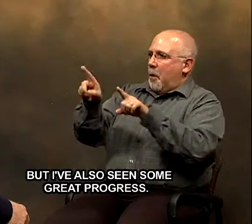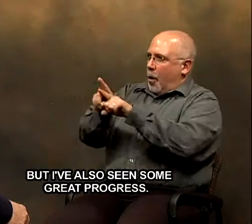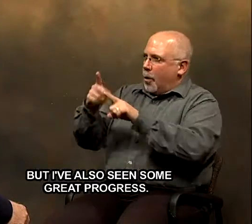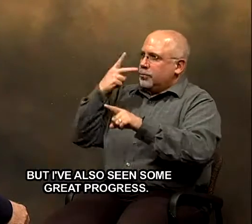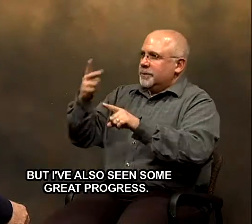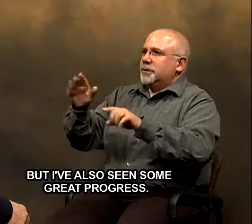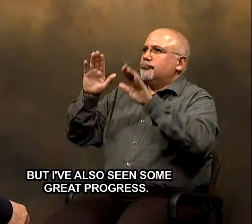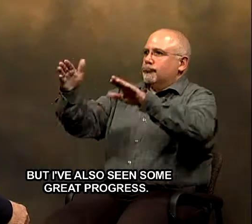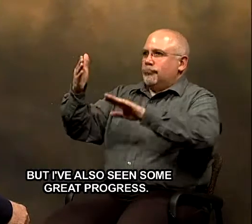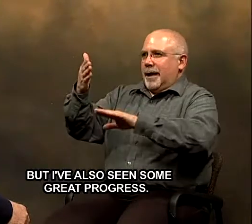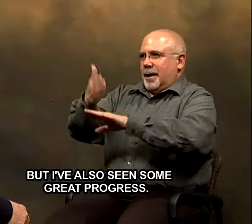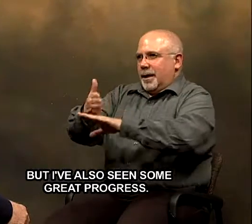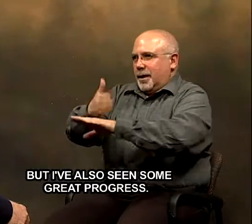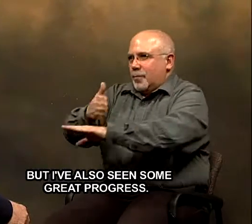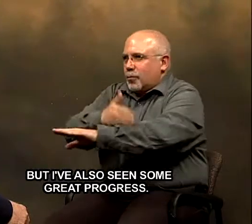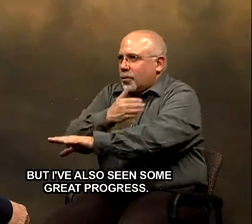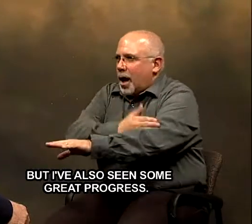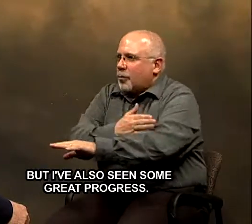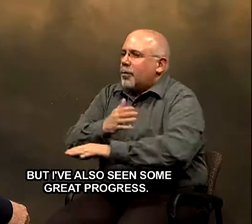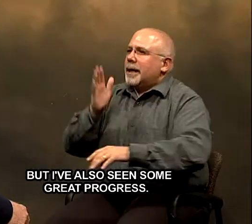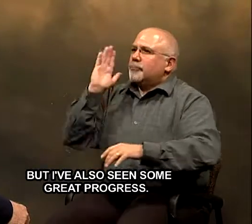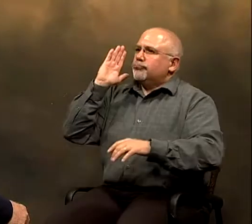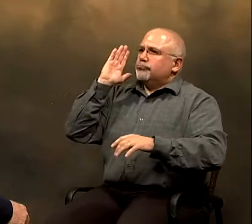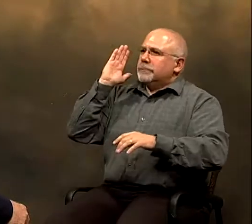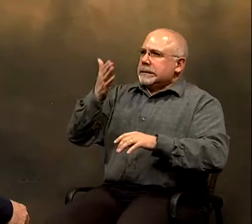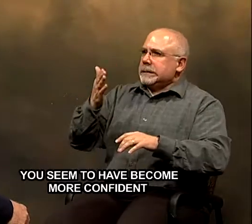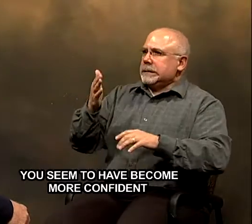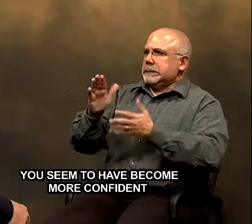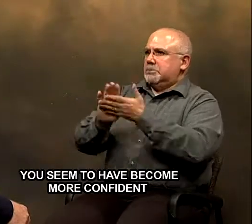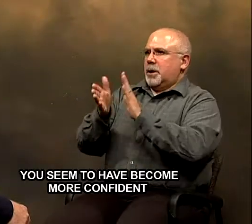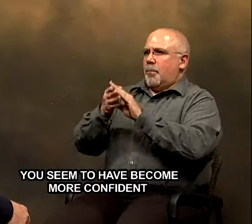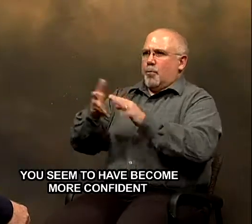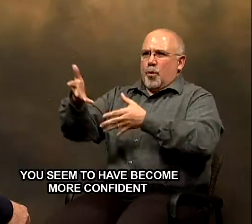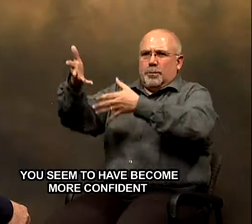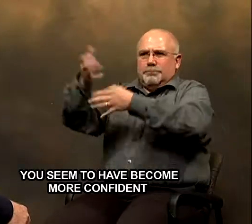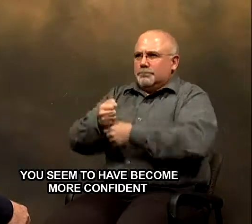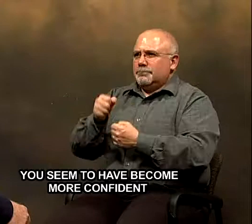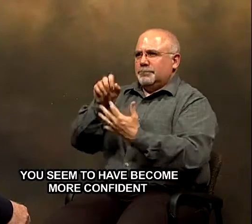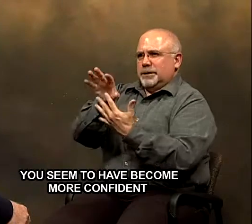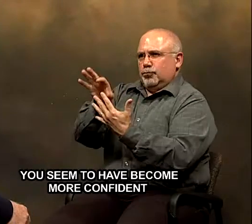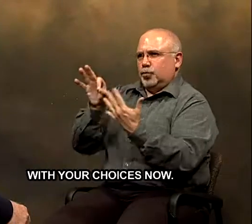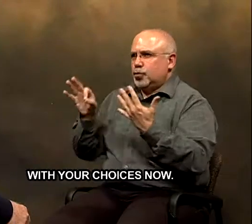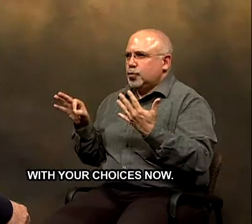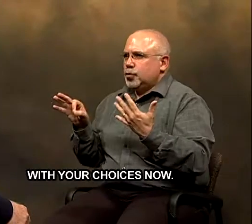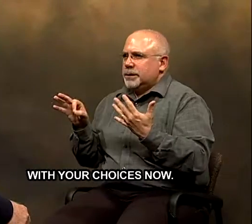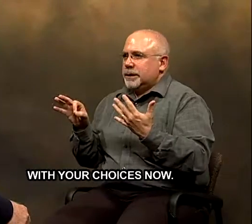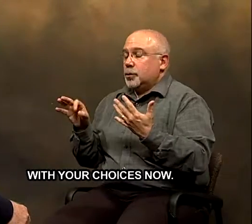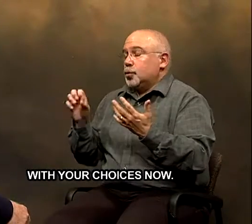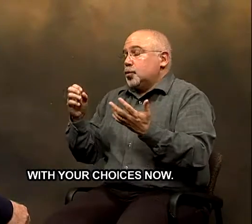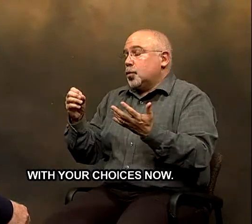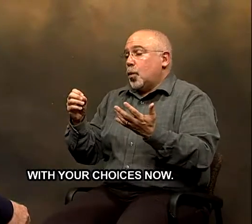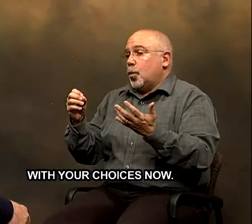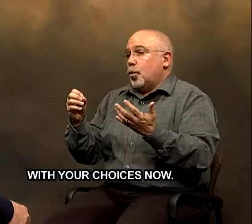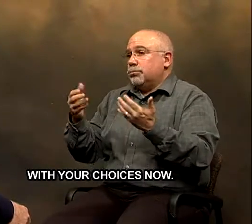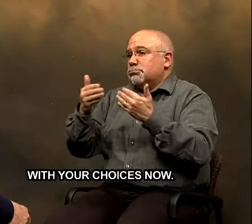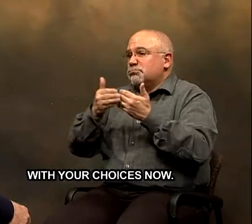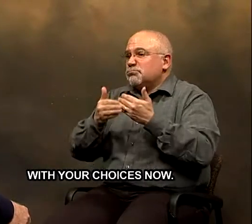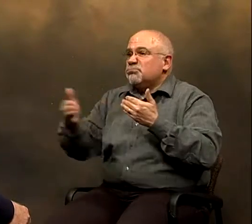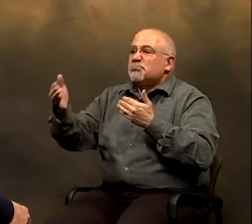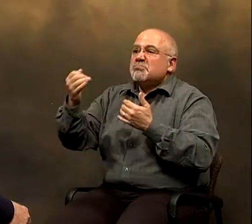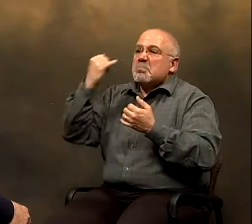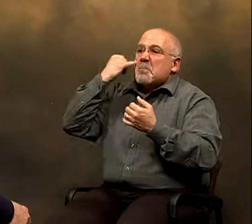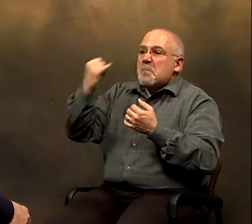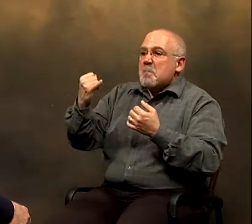I've also seen some great progress. You seem to become more confident with your choices now.